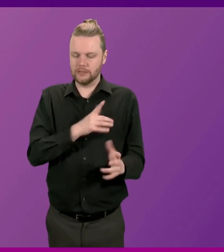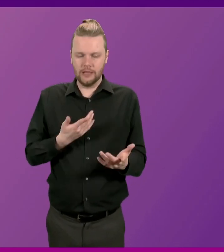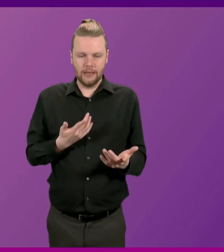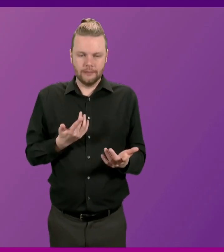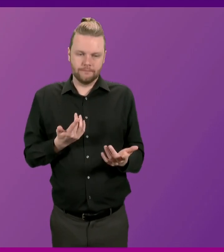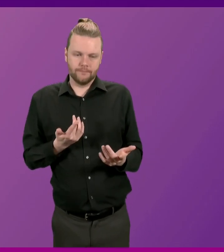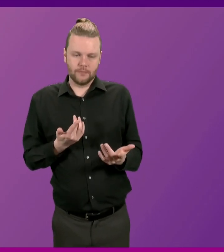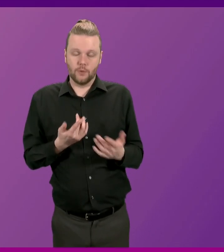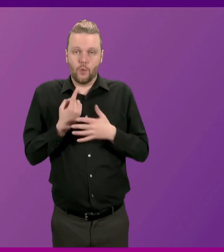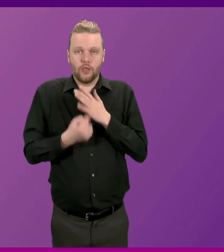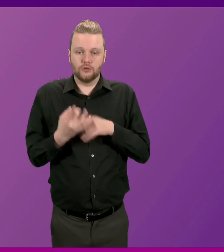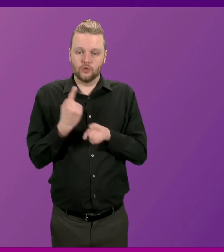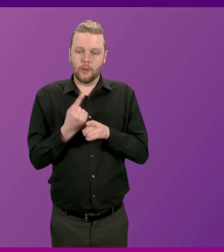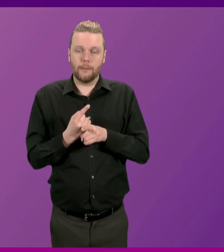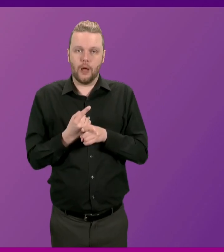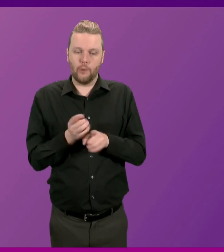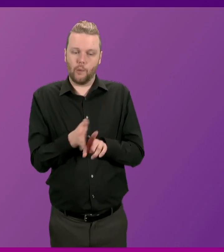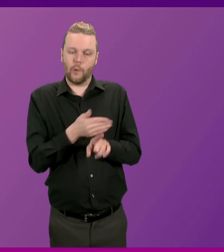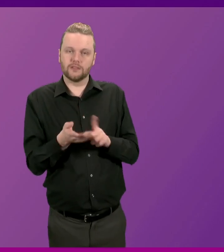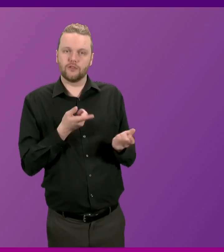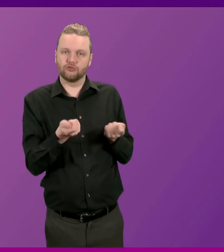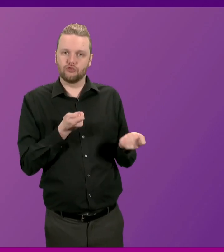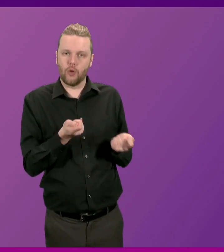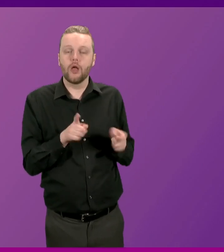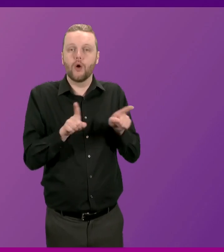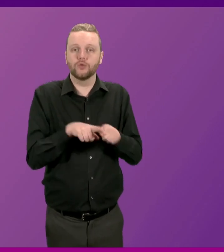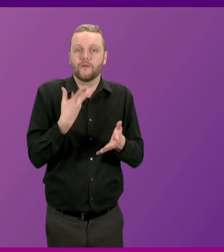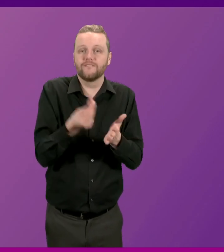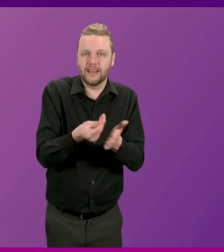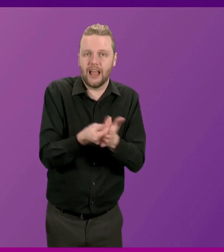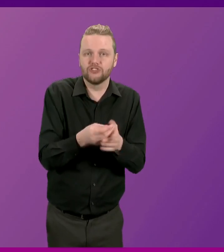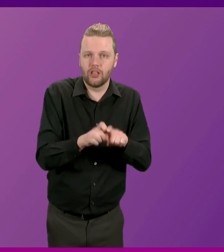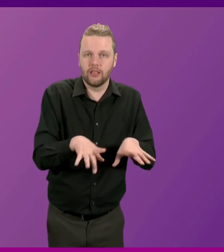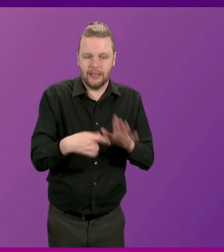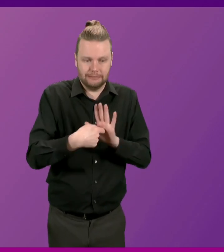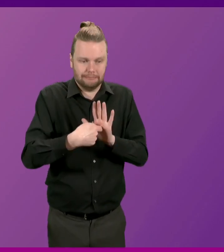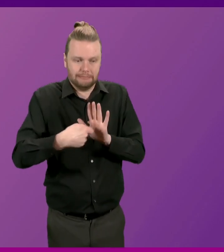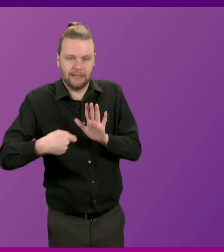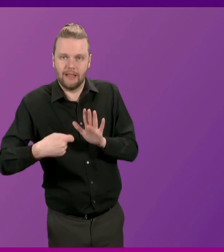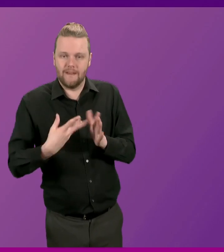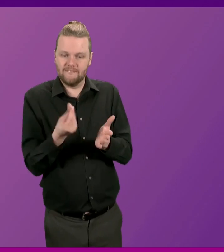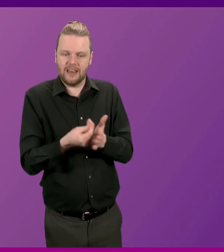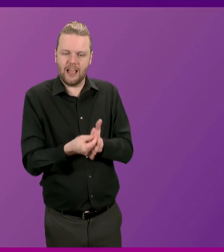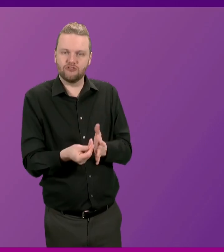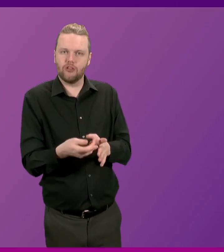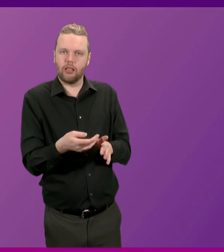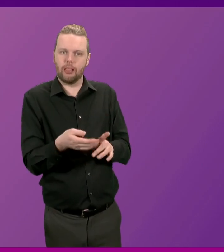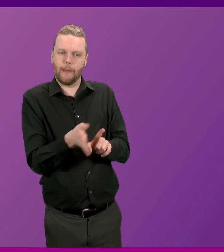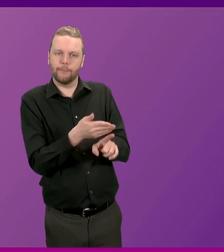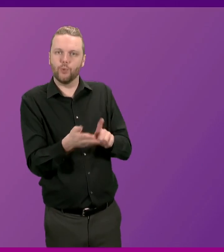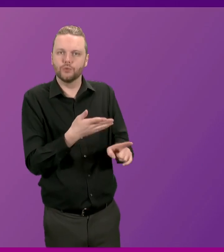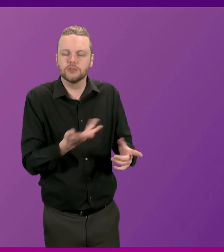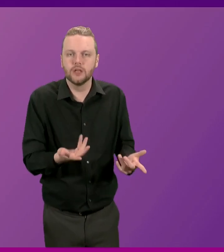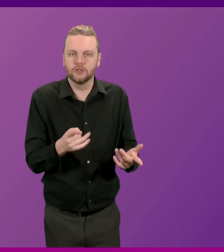just talking about coercive control, you're talking about financial extension of financial abuse. So the woman can't